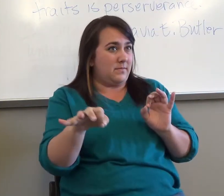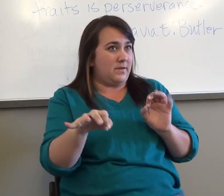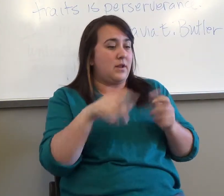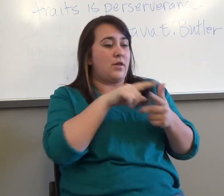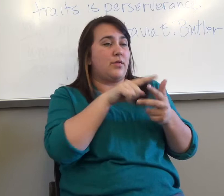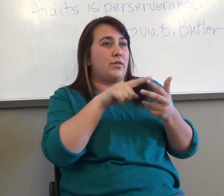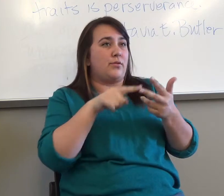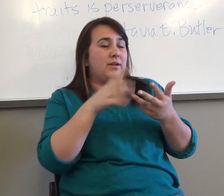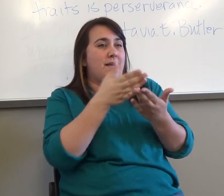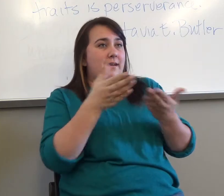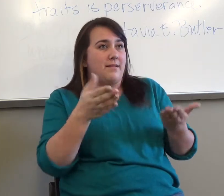map, which all of these have.